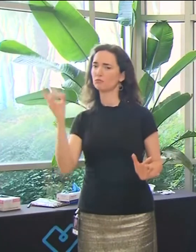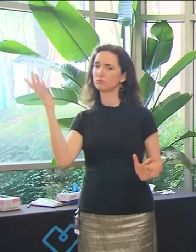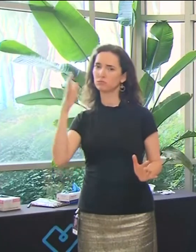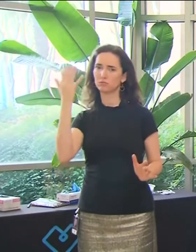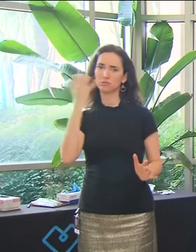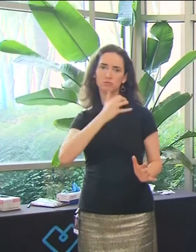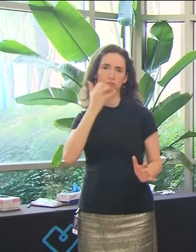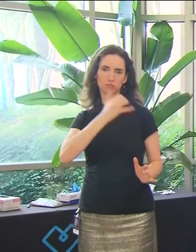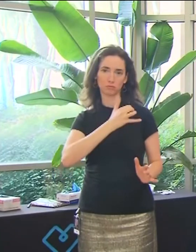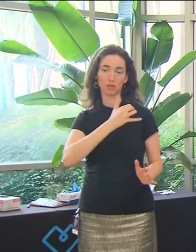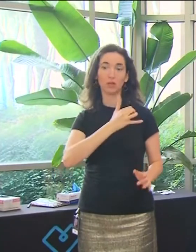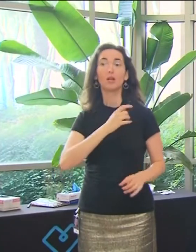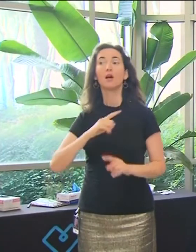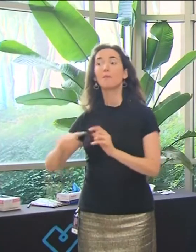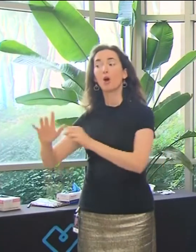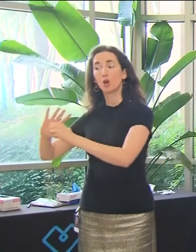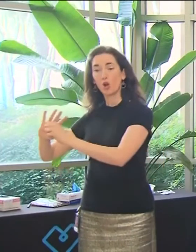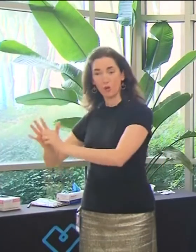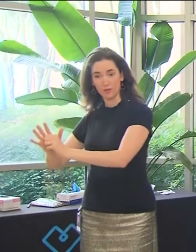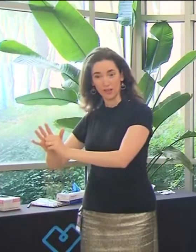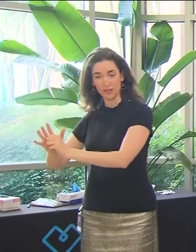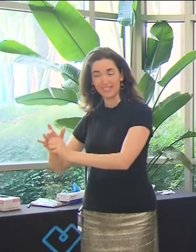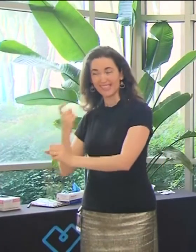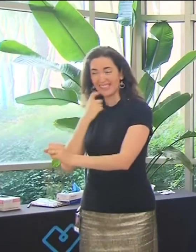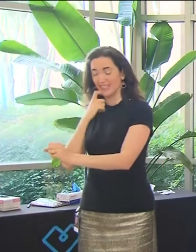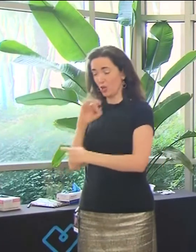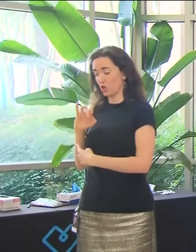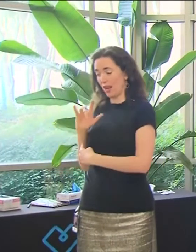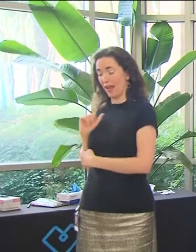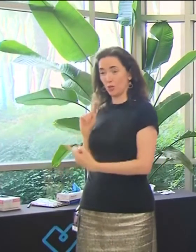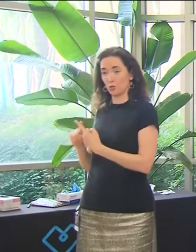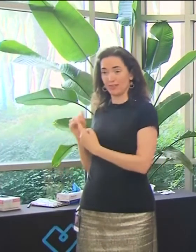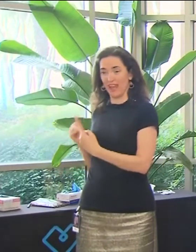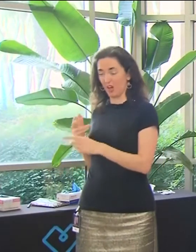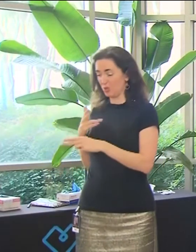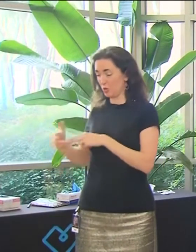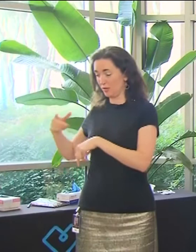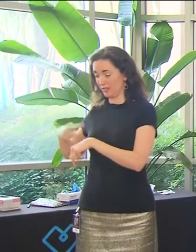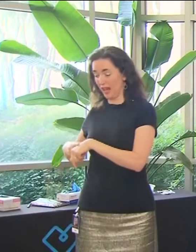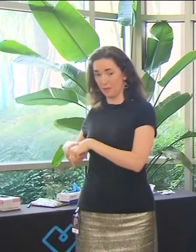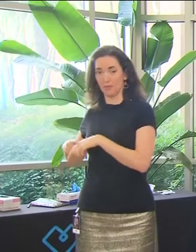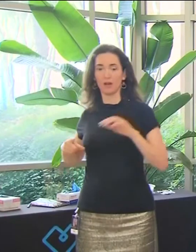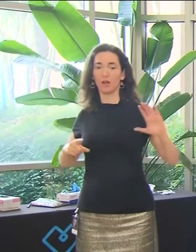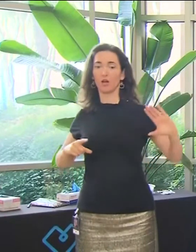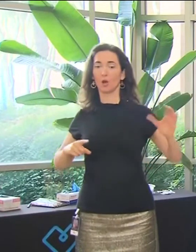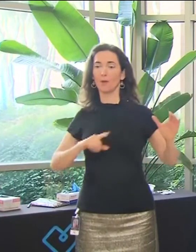to COVID, we've had twice that many die just since the end of July.